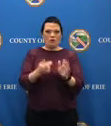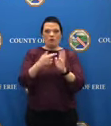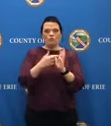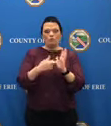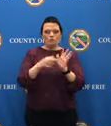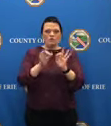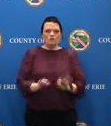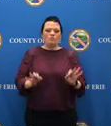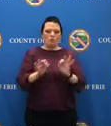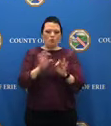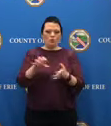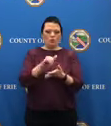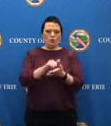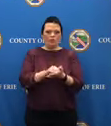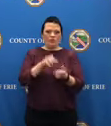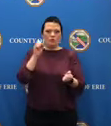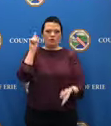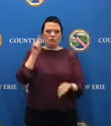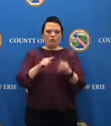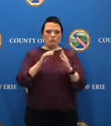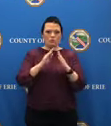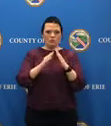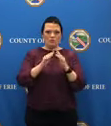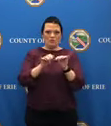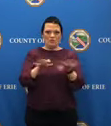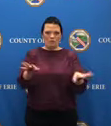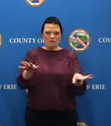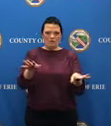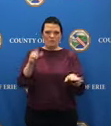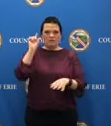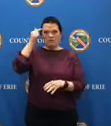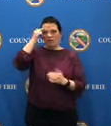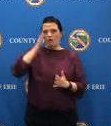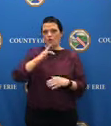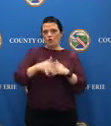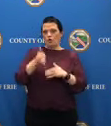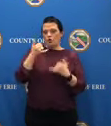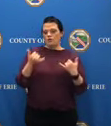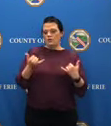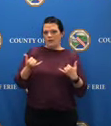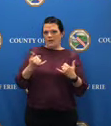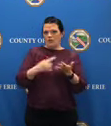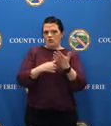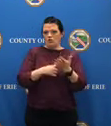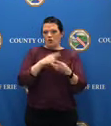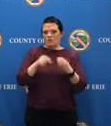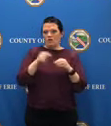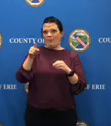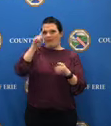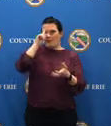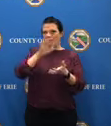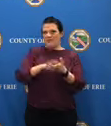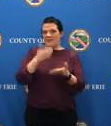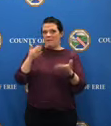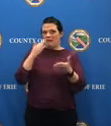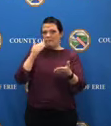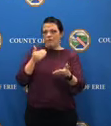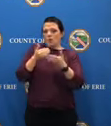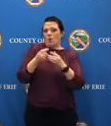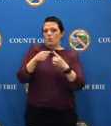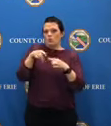It's important that we do that so we can reduce the community spread. The governor earlier today talked about how they believe they may be close to their